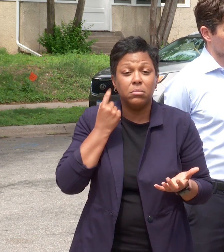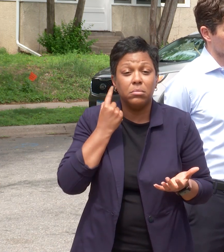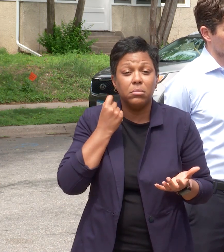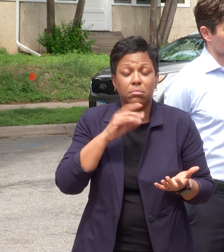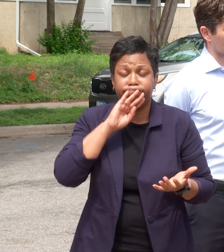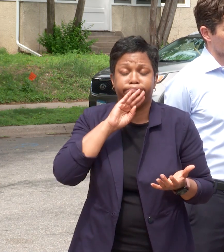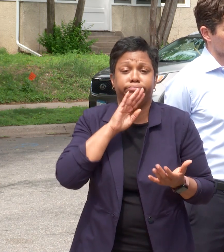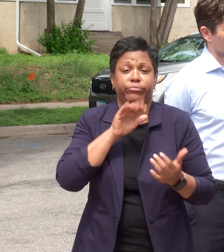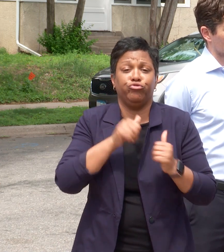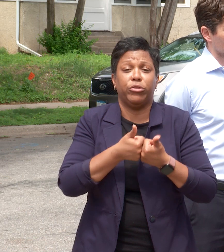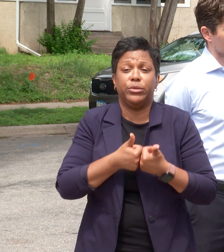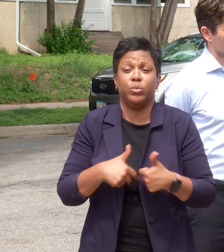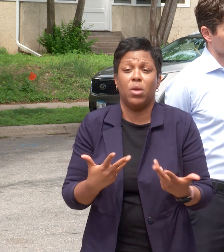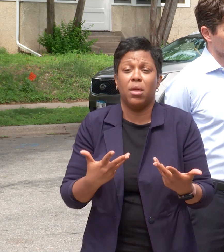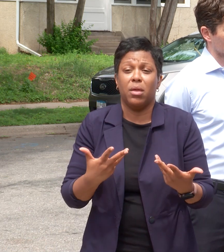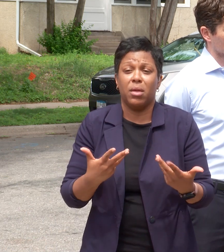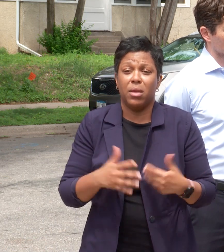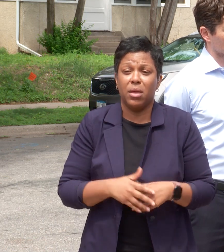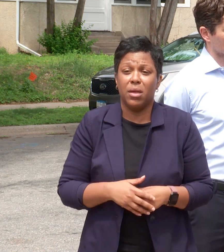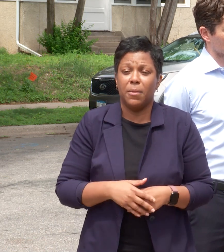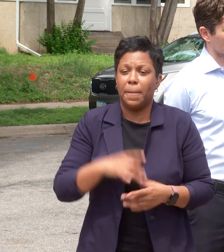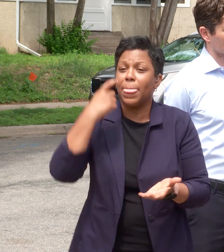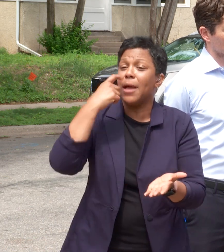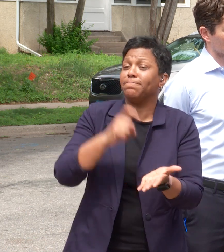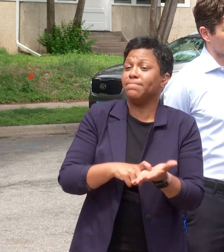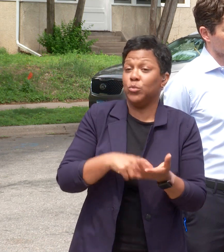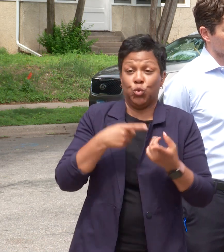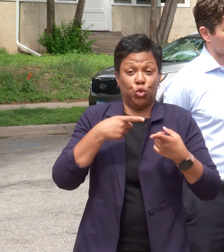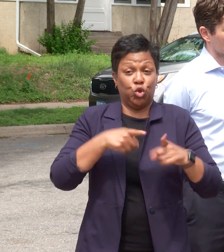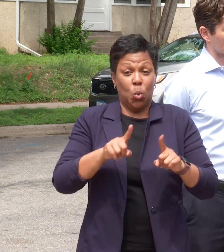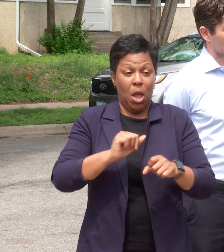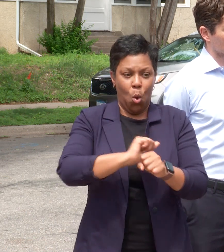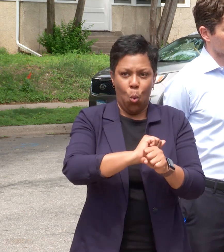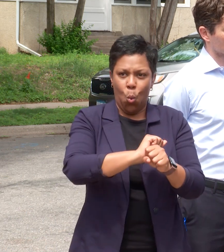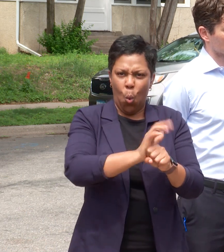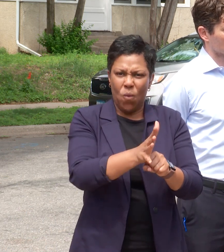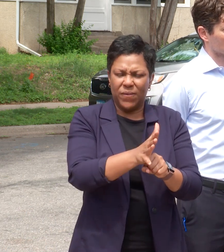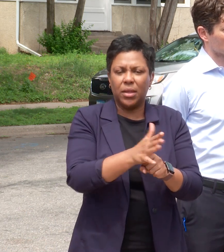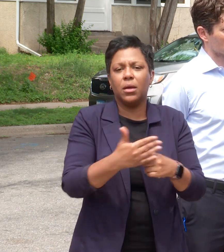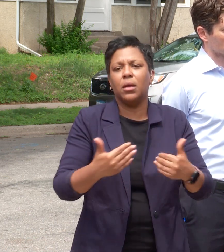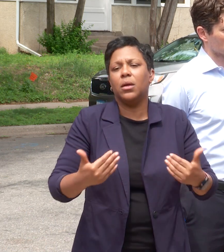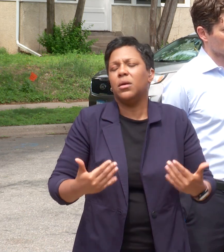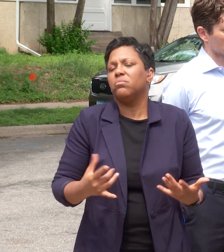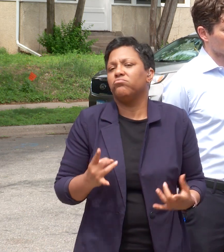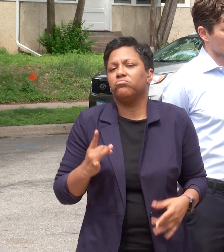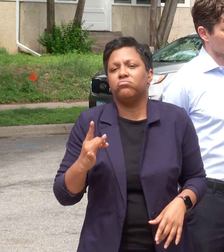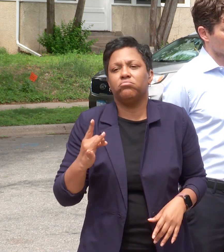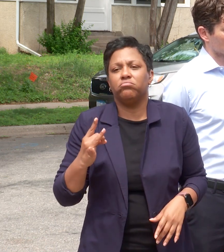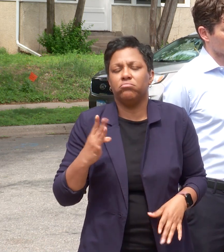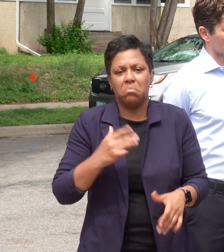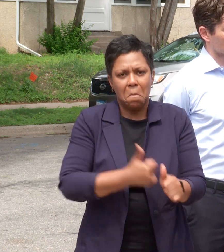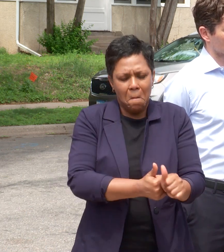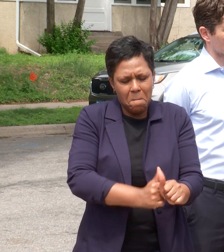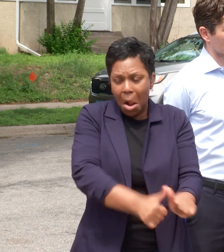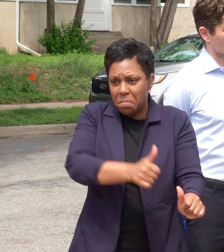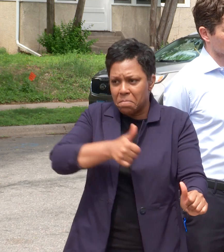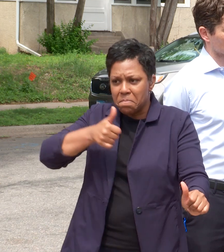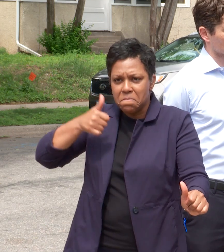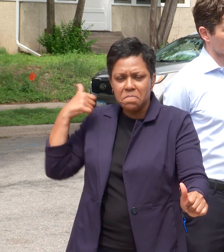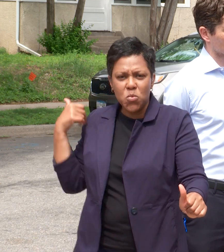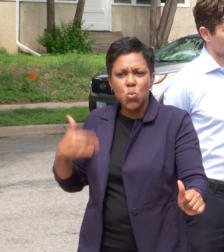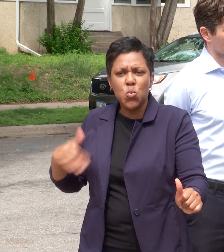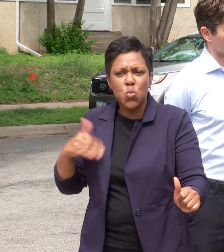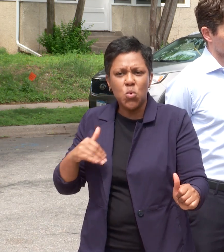that acceleration that happened during COVID and of kind of really rampant